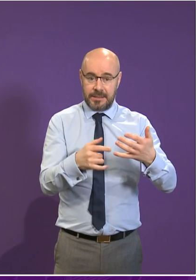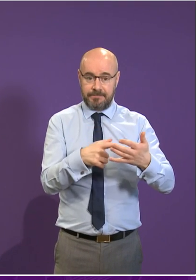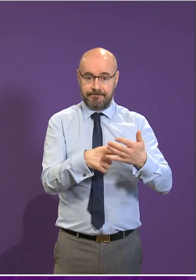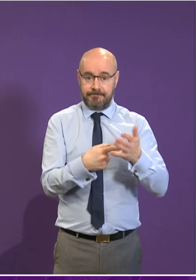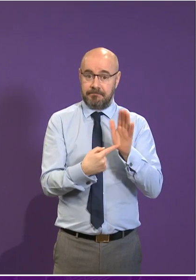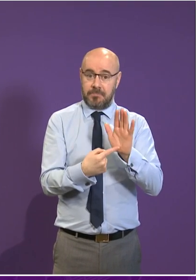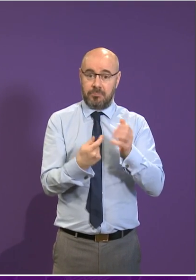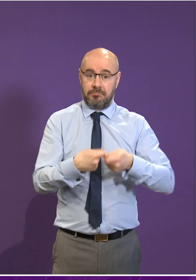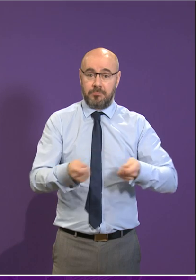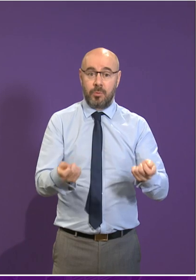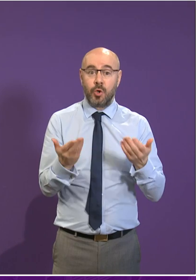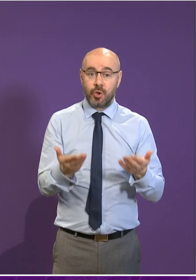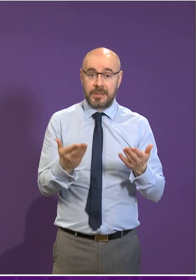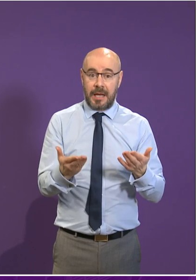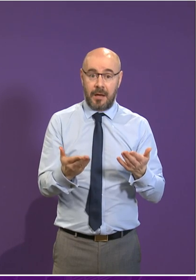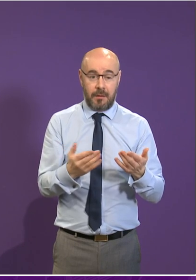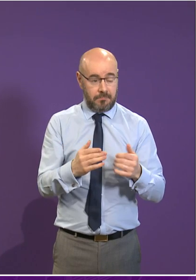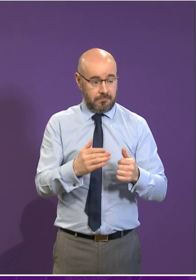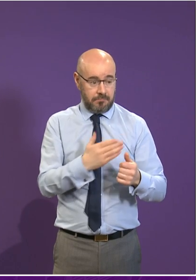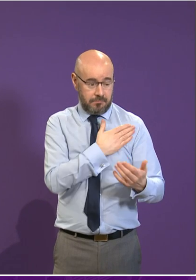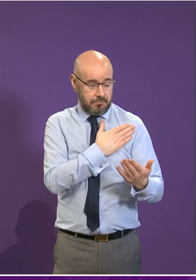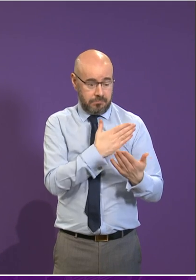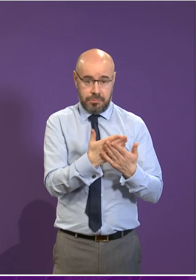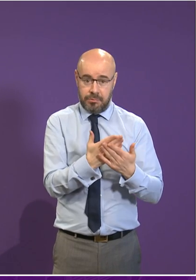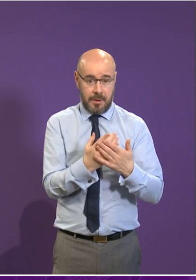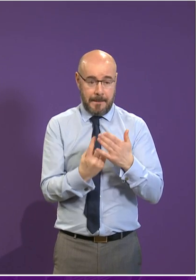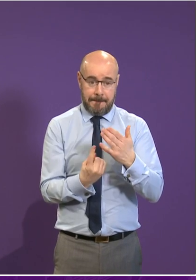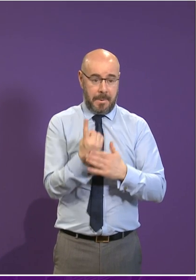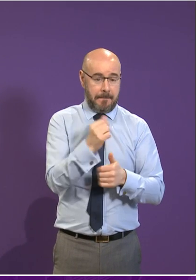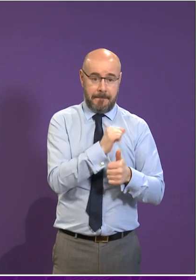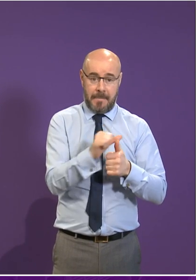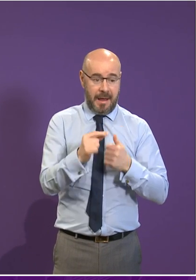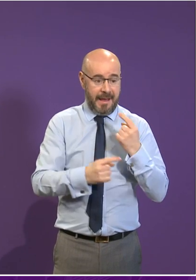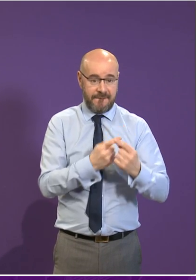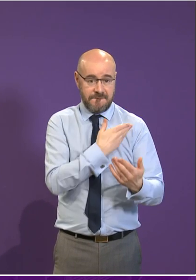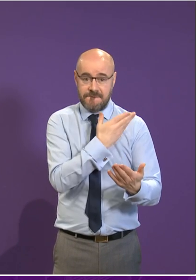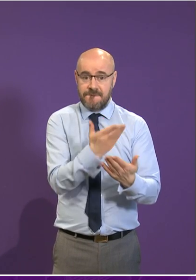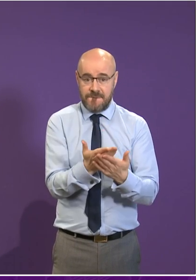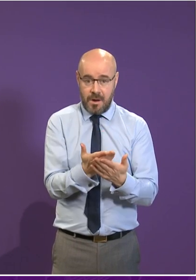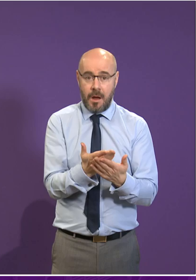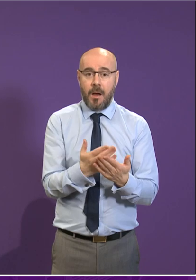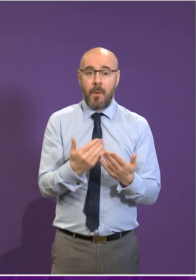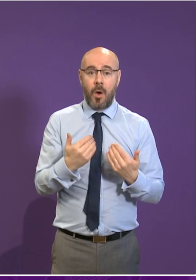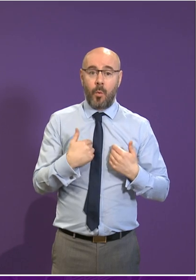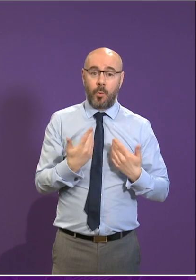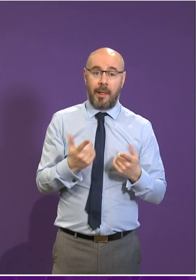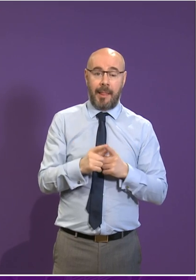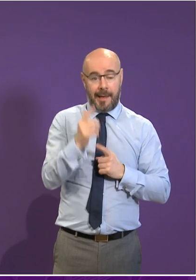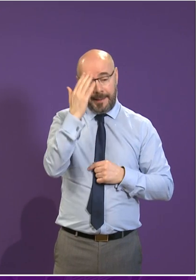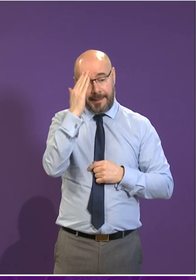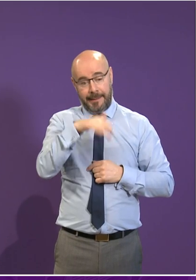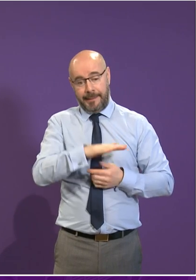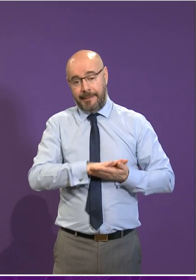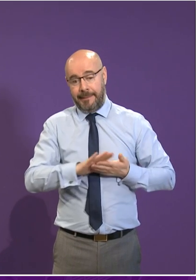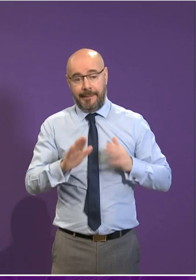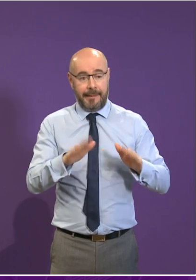that we are at a historic high for those that are coming from the most deprived communities. But we're by no means complacent about that, because